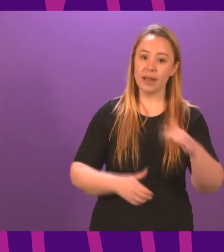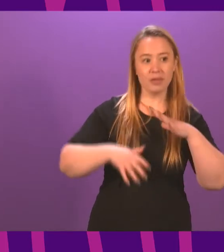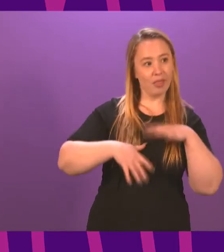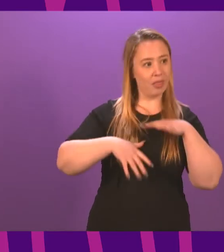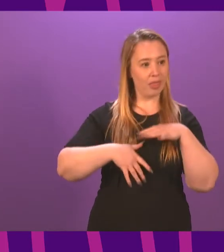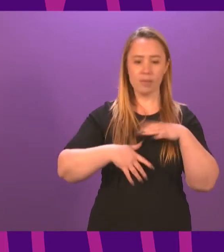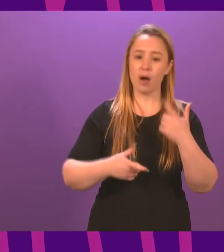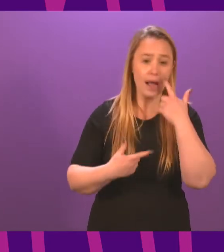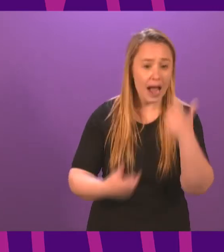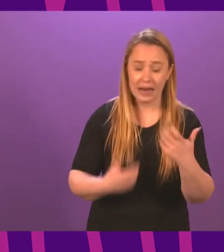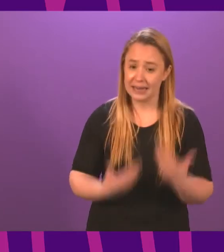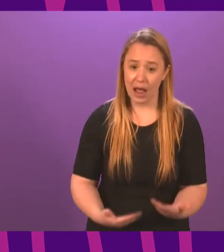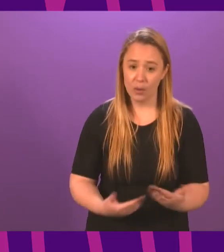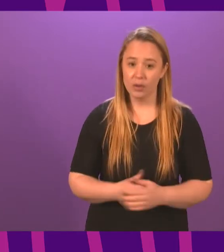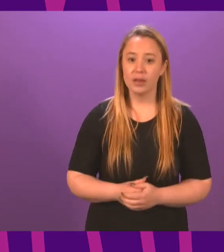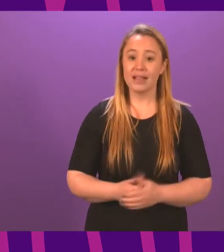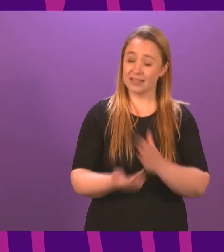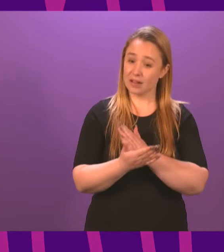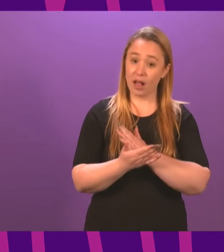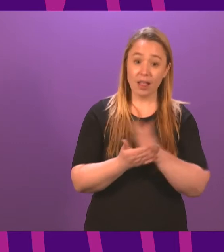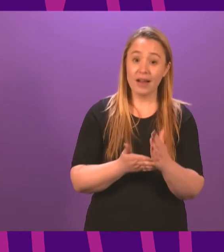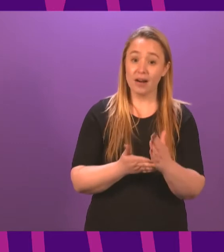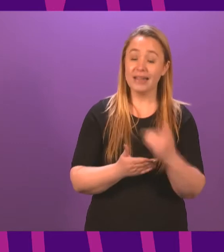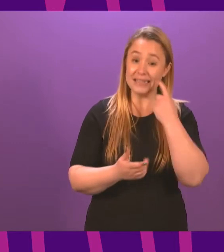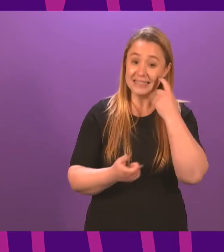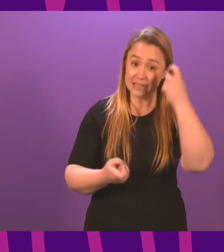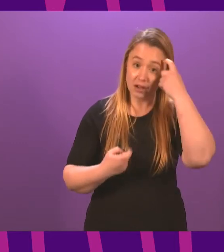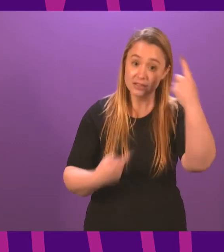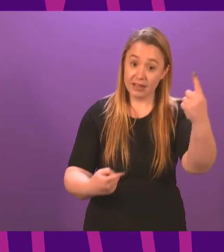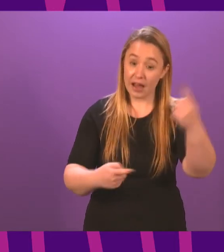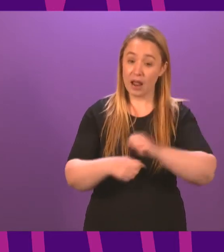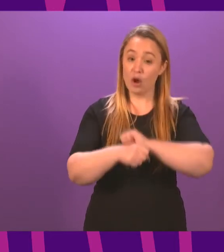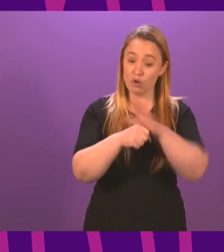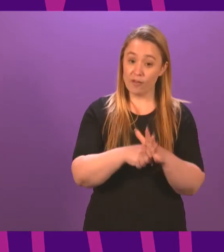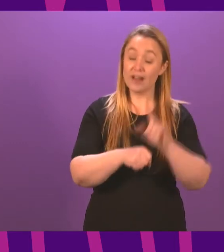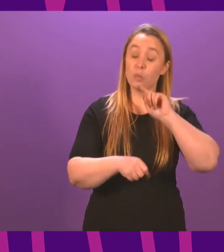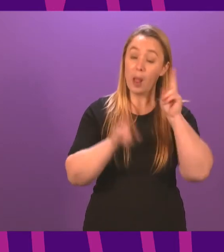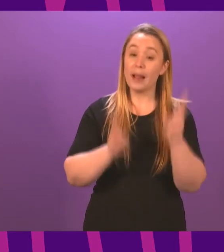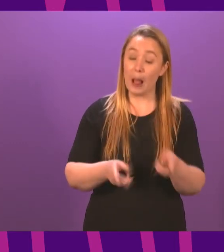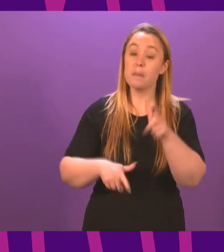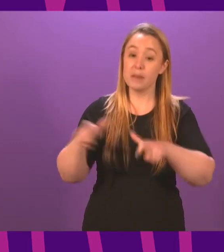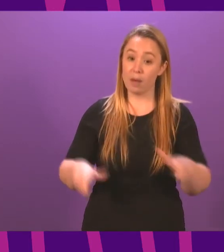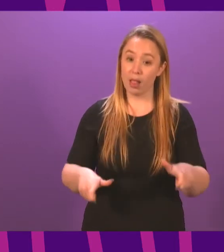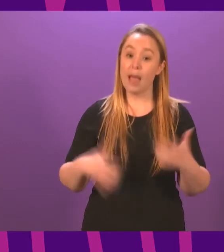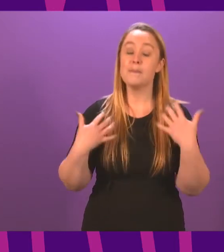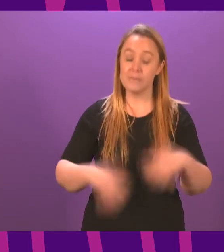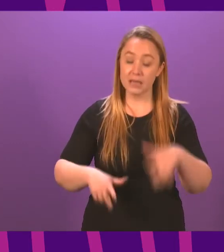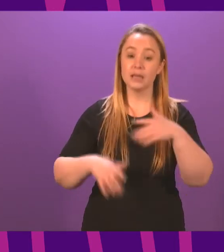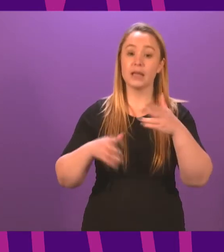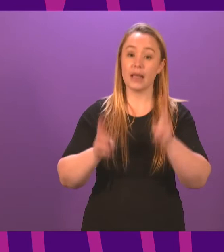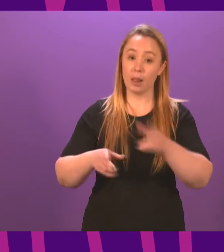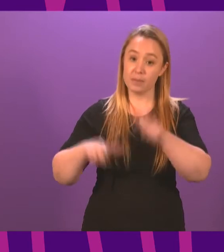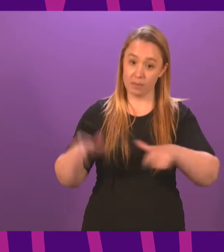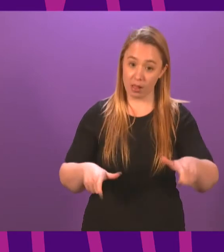really can't. This is not rocket science. There's a virus out there that can kill, and sadly it has, and will continue to do